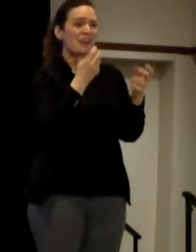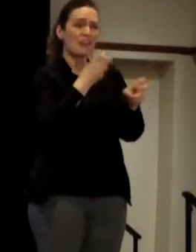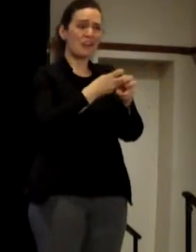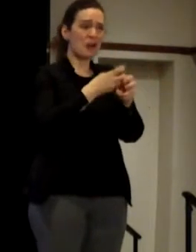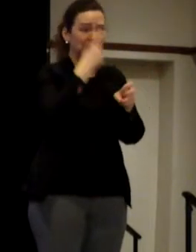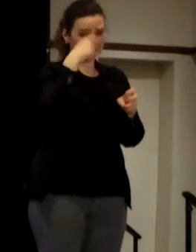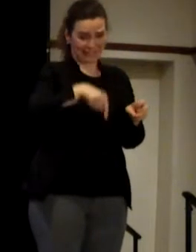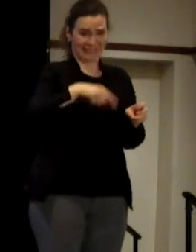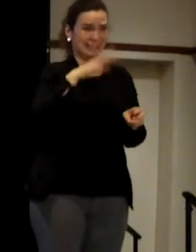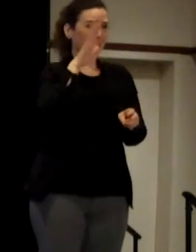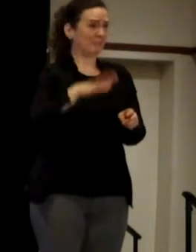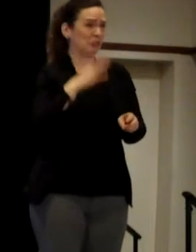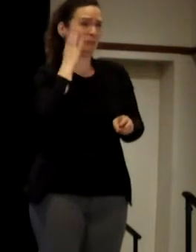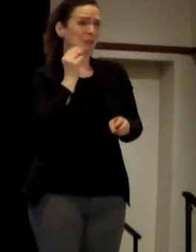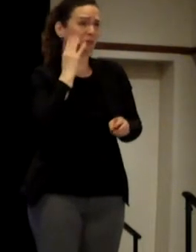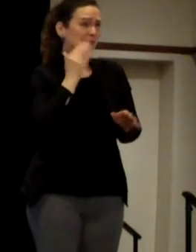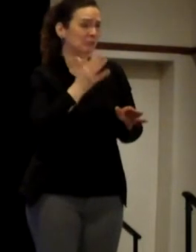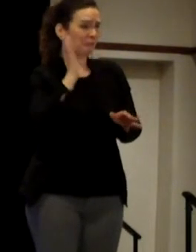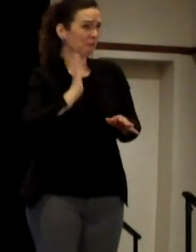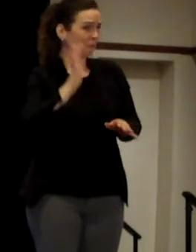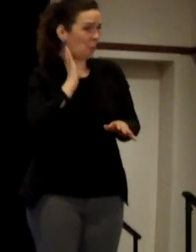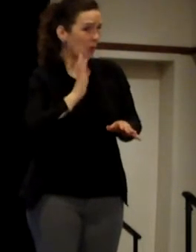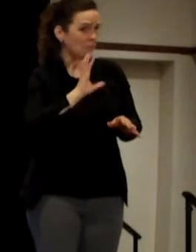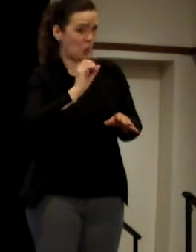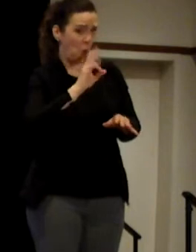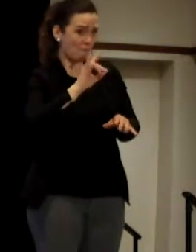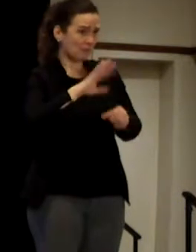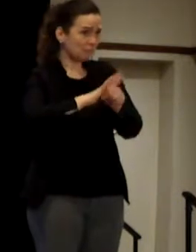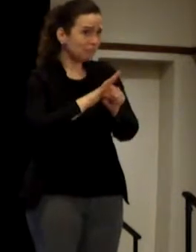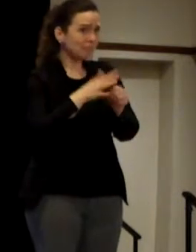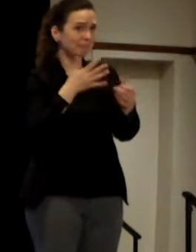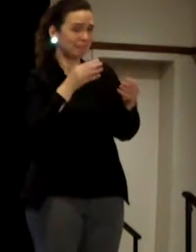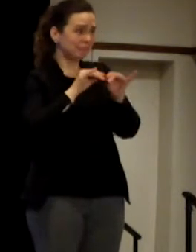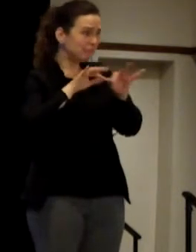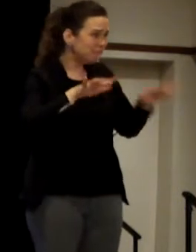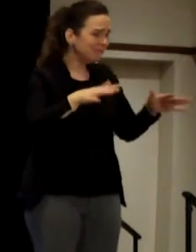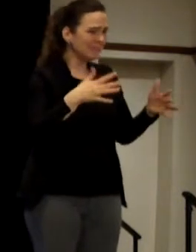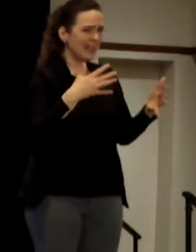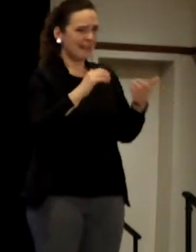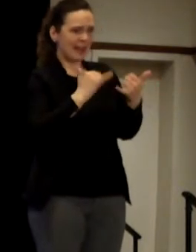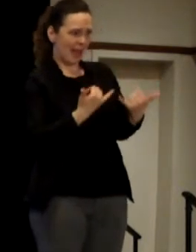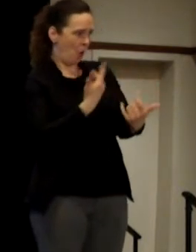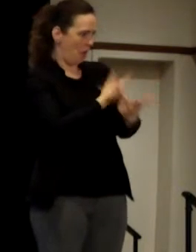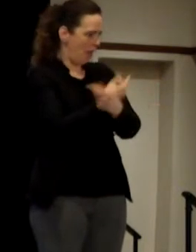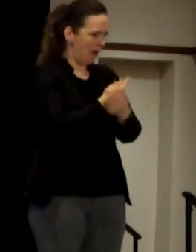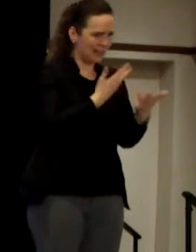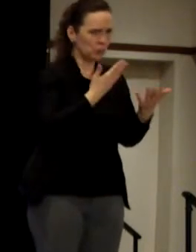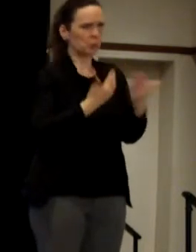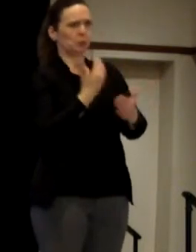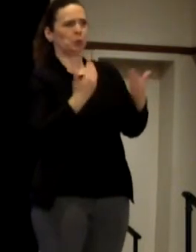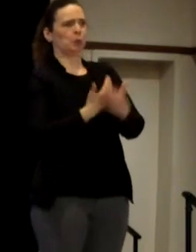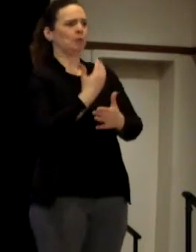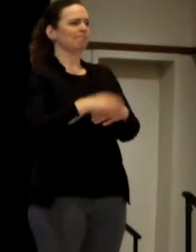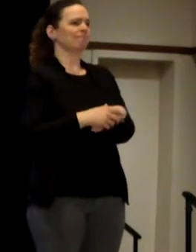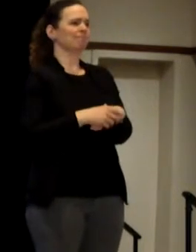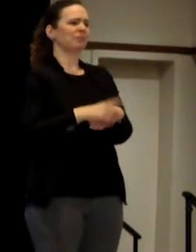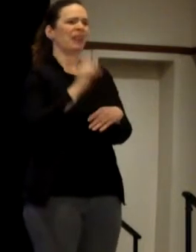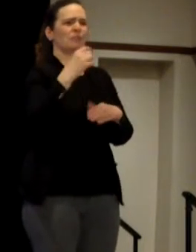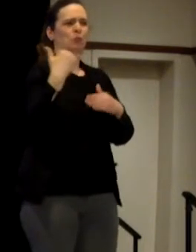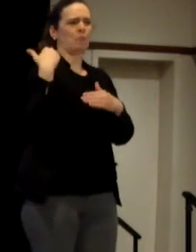so I have to tell myself that at these times. But when you're making macro level